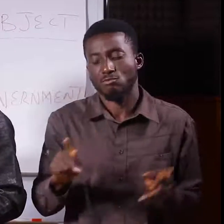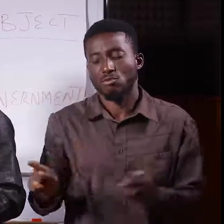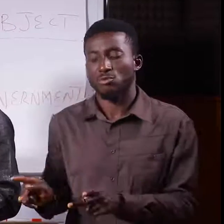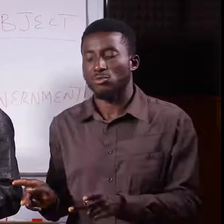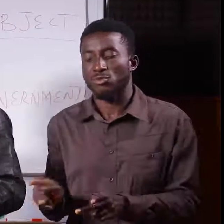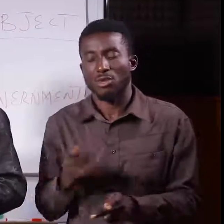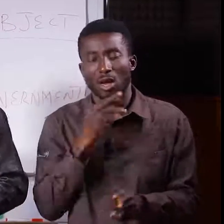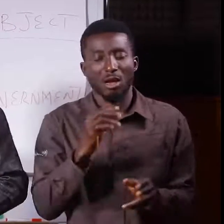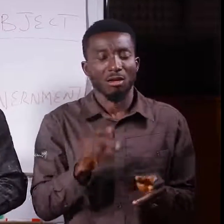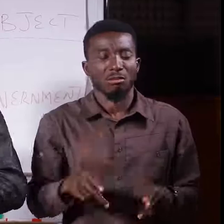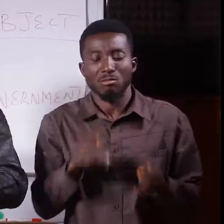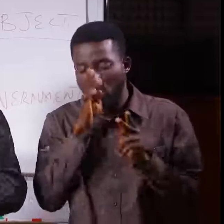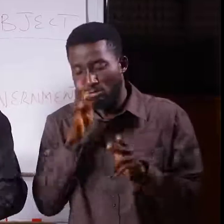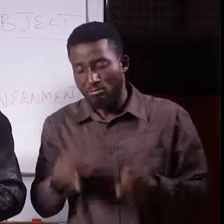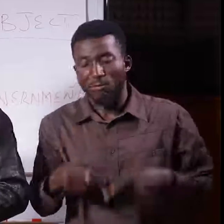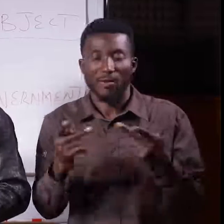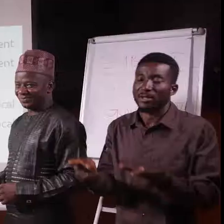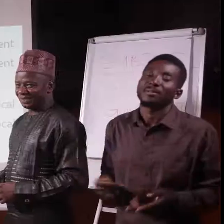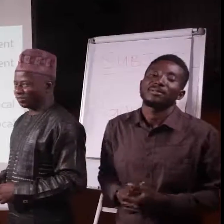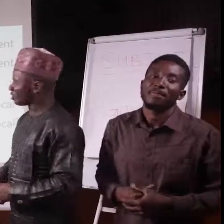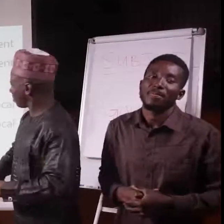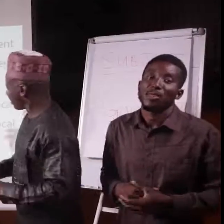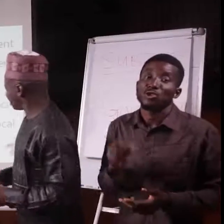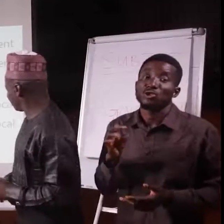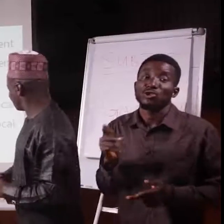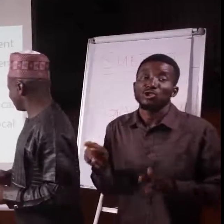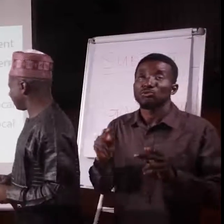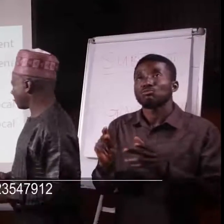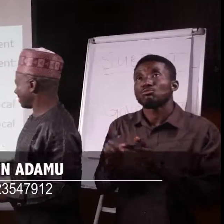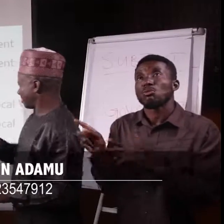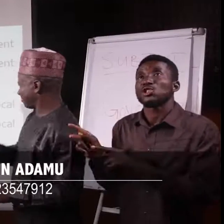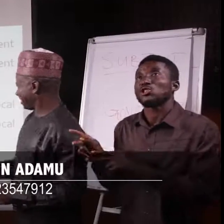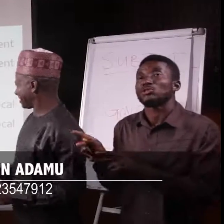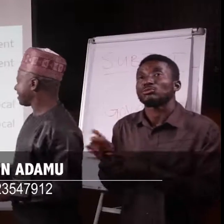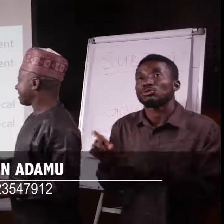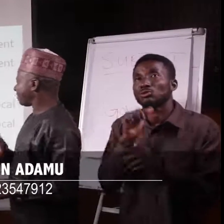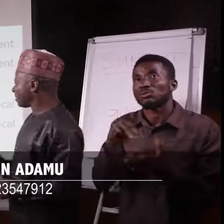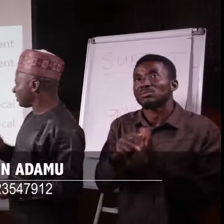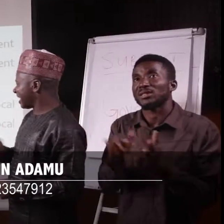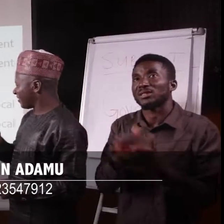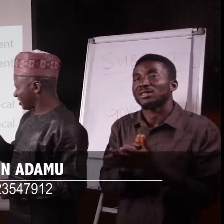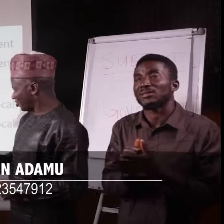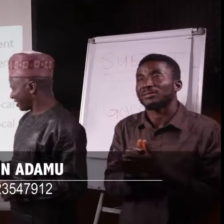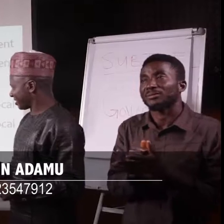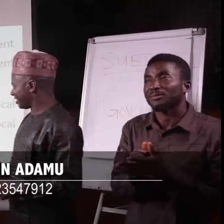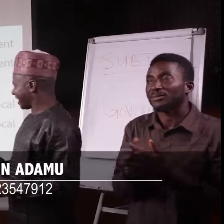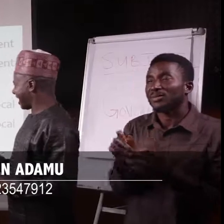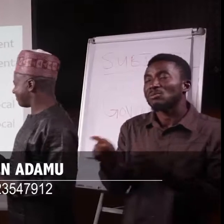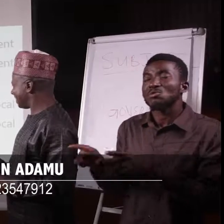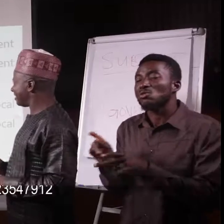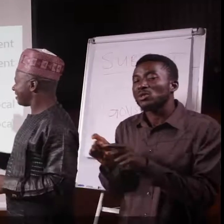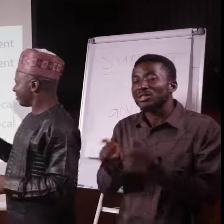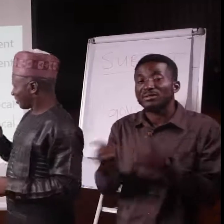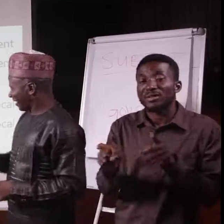the people are being provided no matter what. So the population doesn't mean it is expected that people with diverse interests